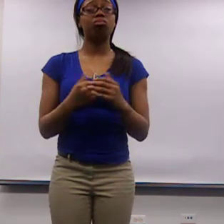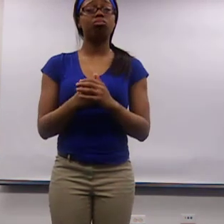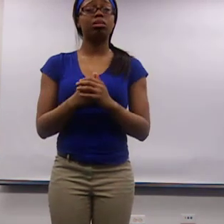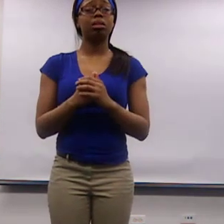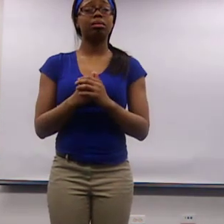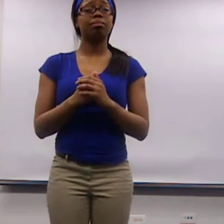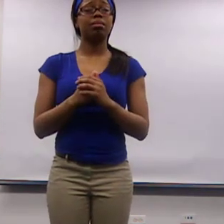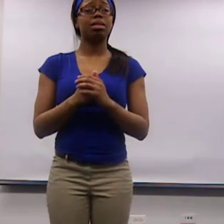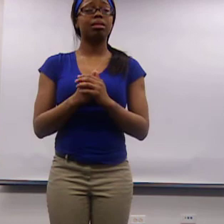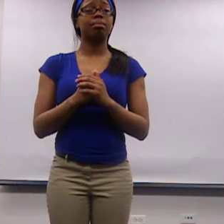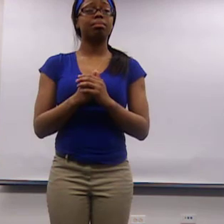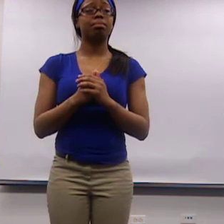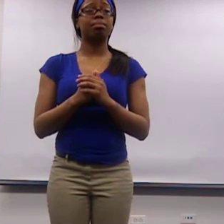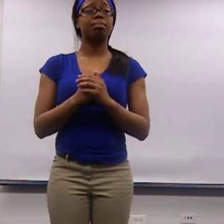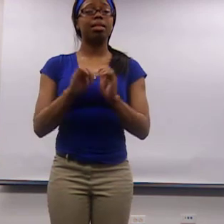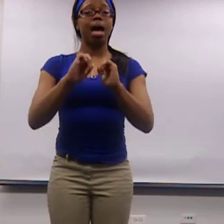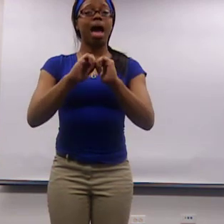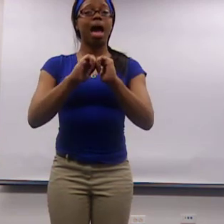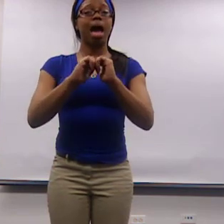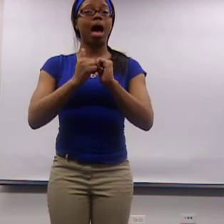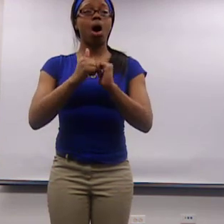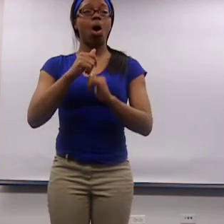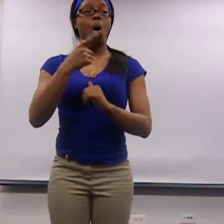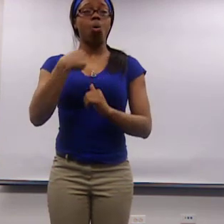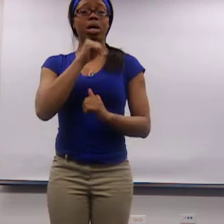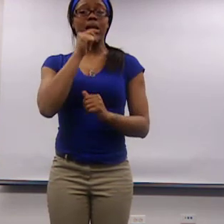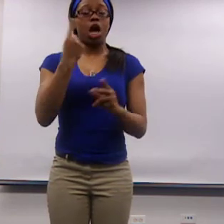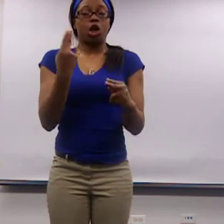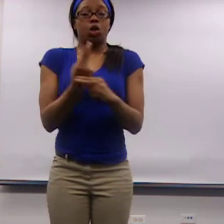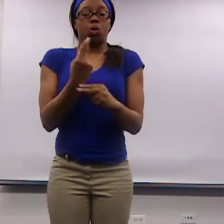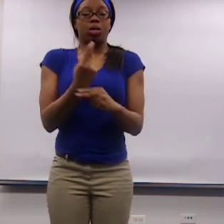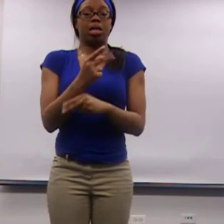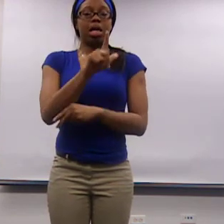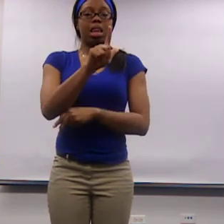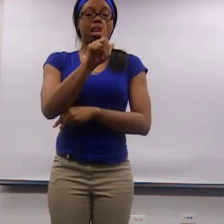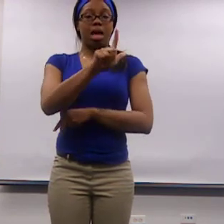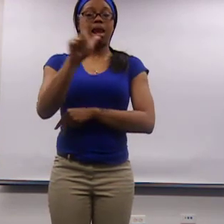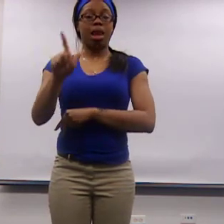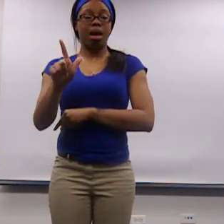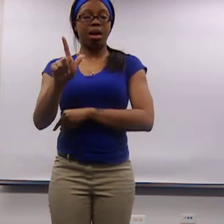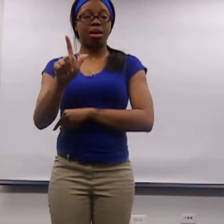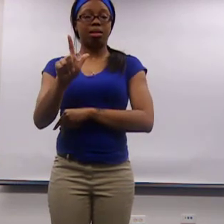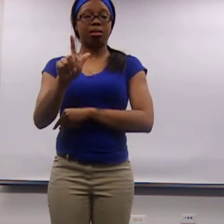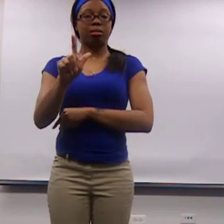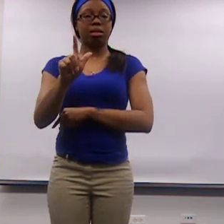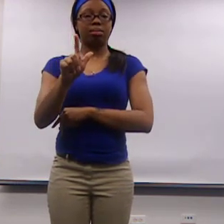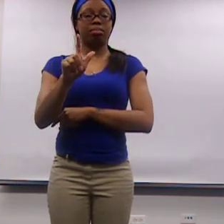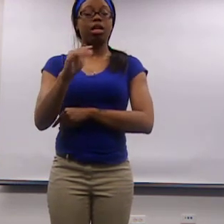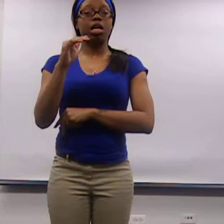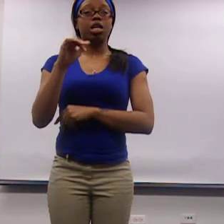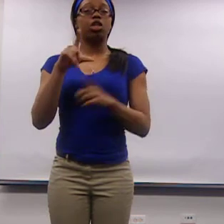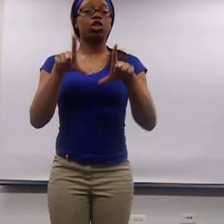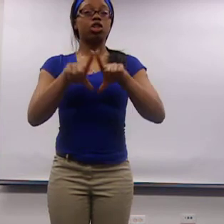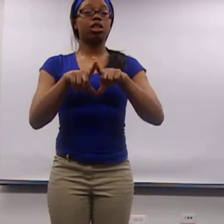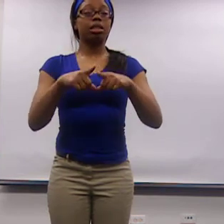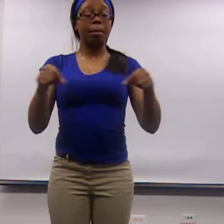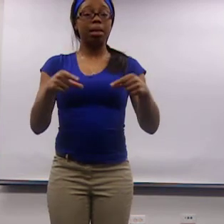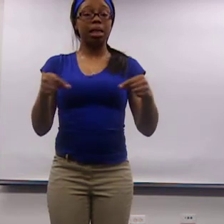how we're not using landlines anymore is after the Japanese earthquake. Many cell phone towers were